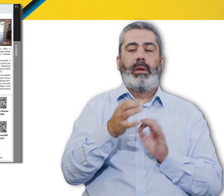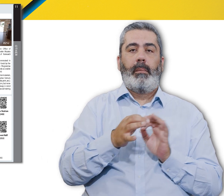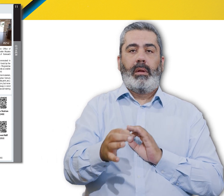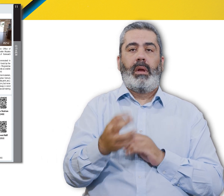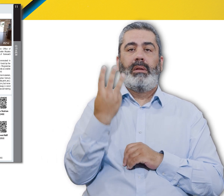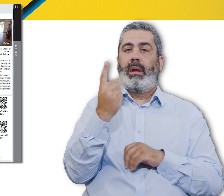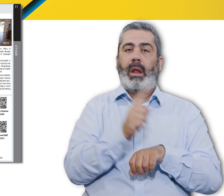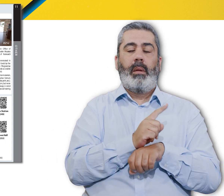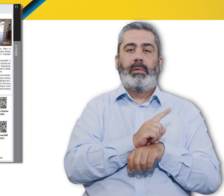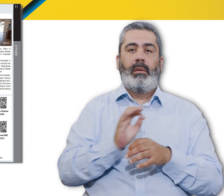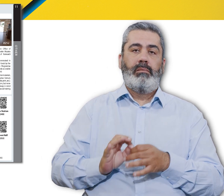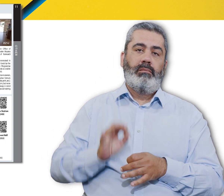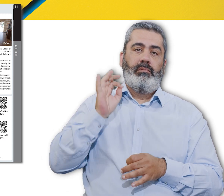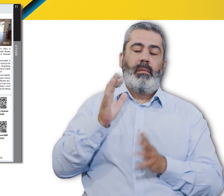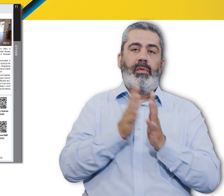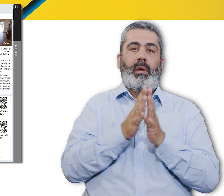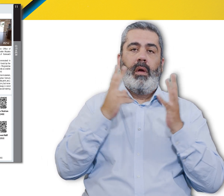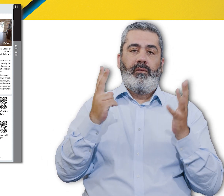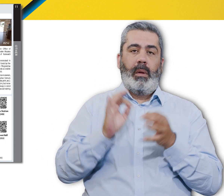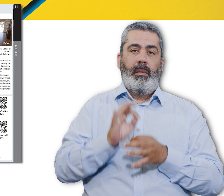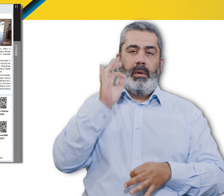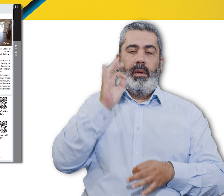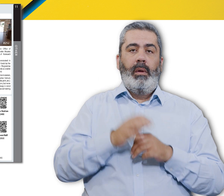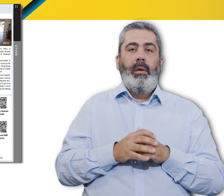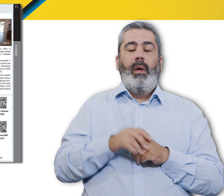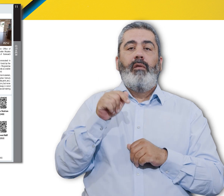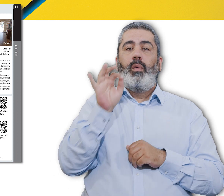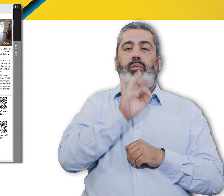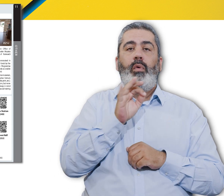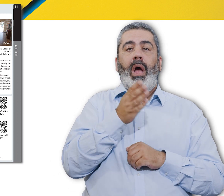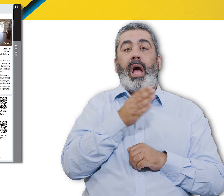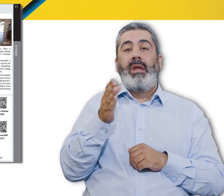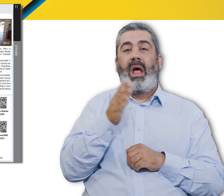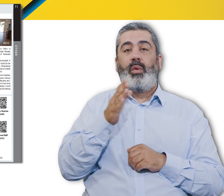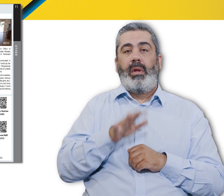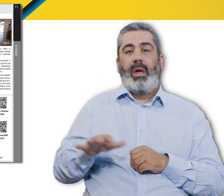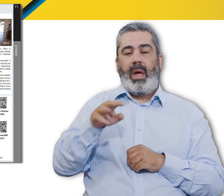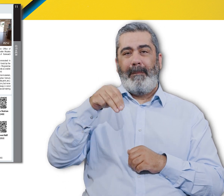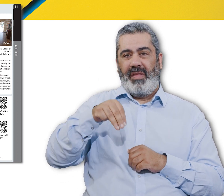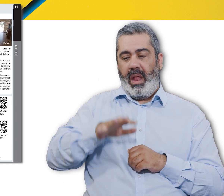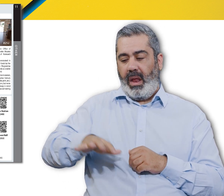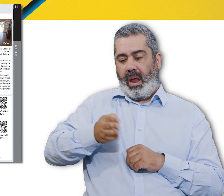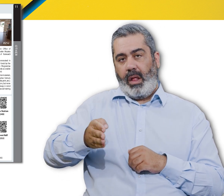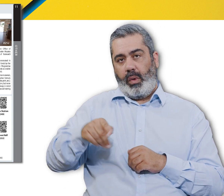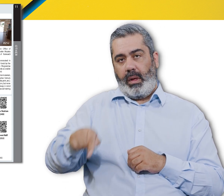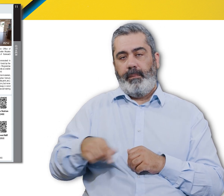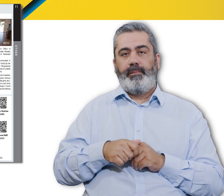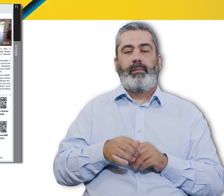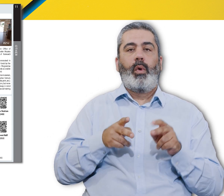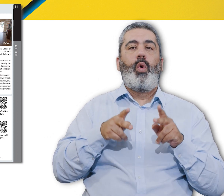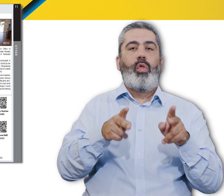m, 3 min, elevation 17 m. Situated to the east part of Mangalm Quarter.